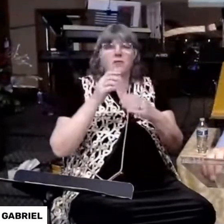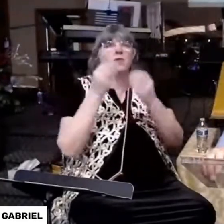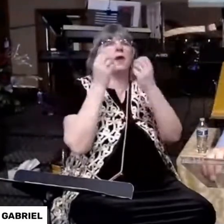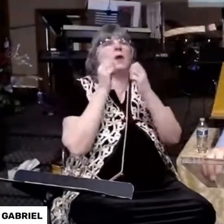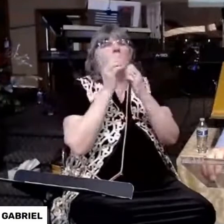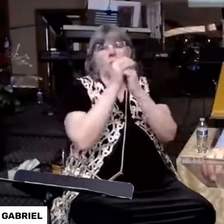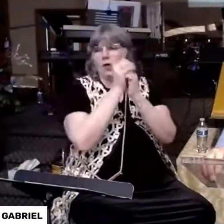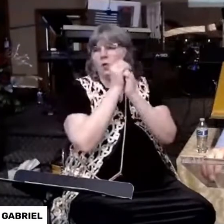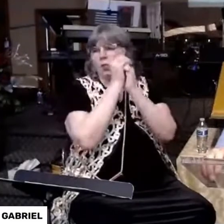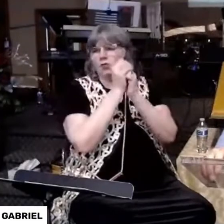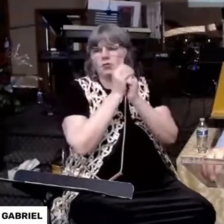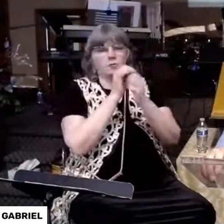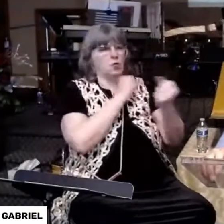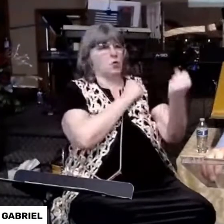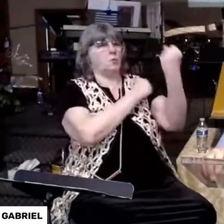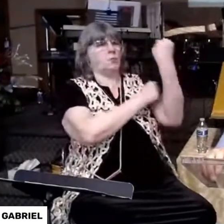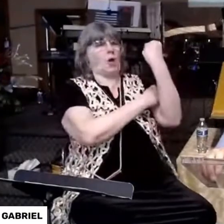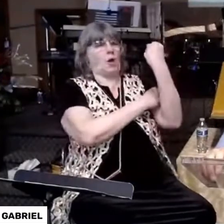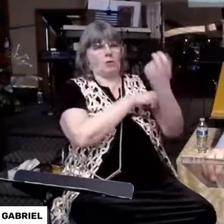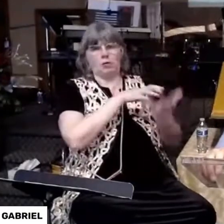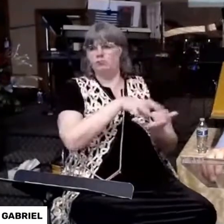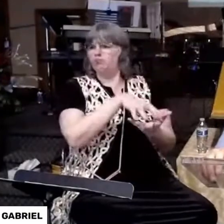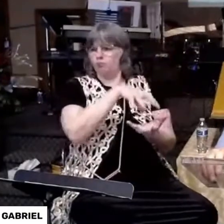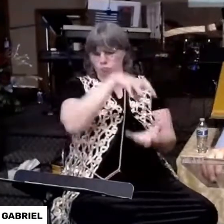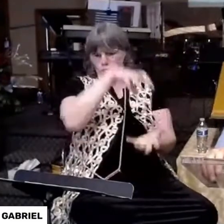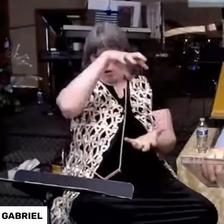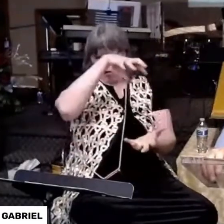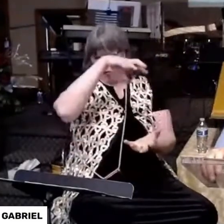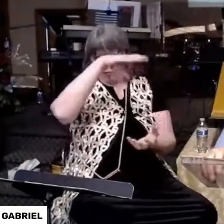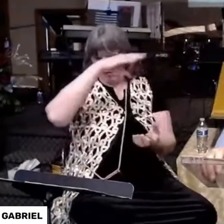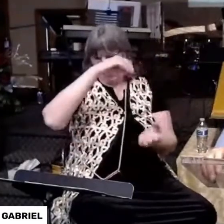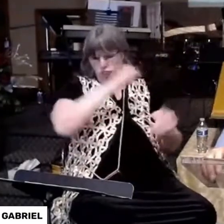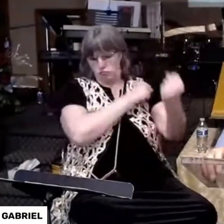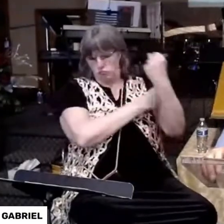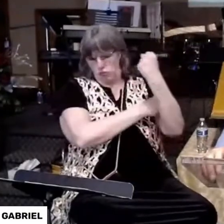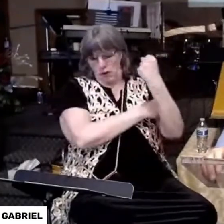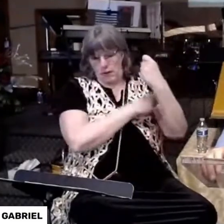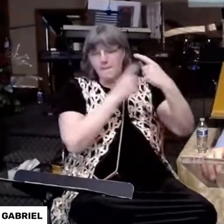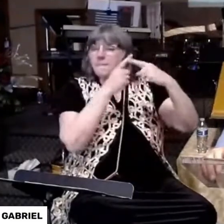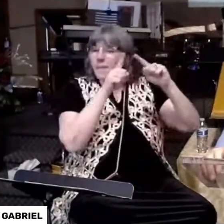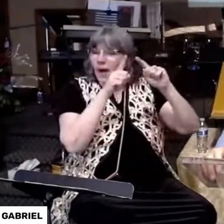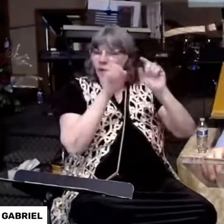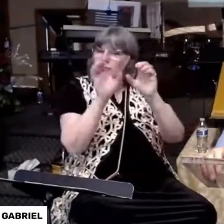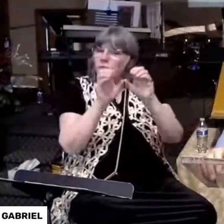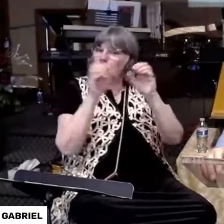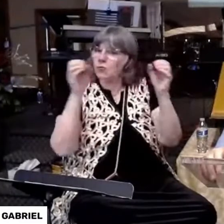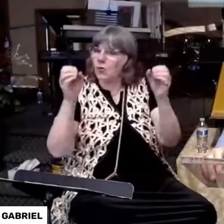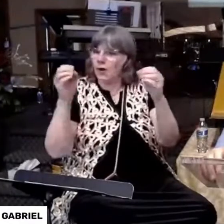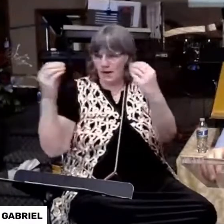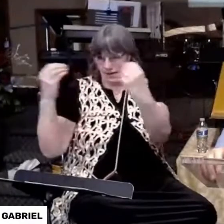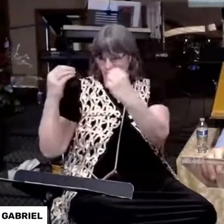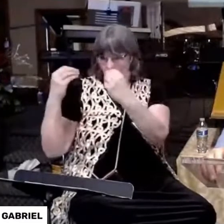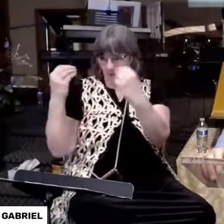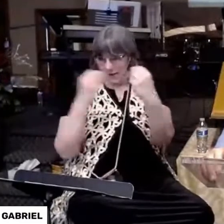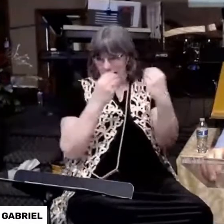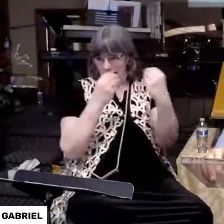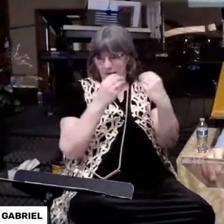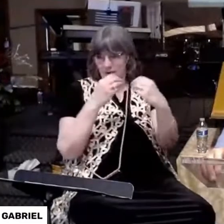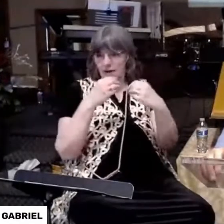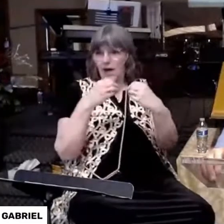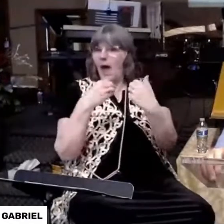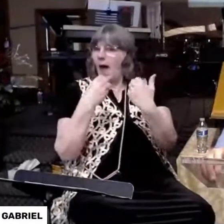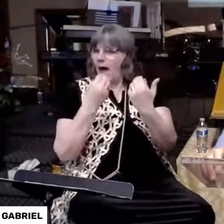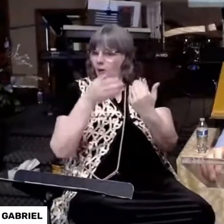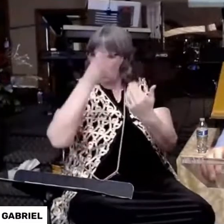wealth, and power. But the Torah taught us about a God